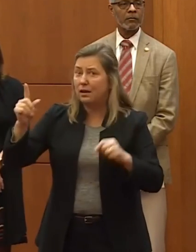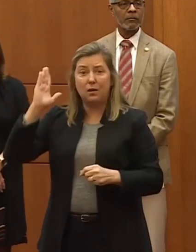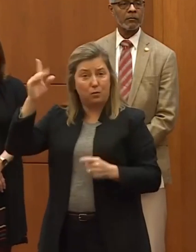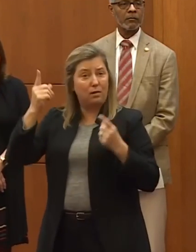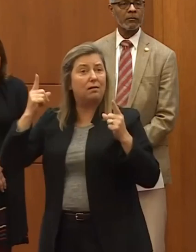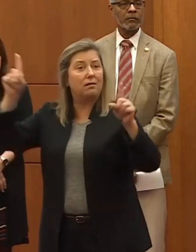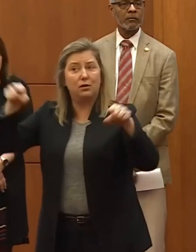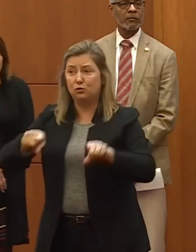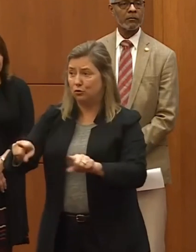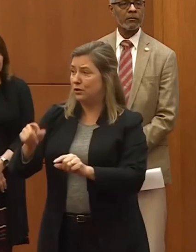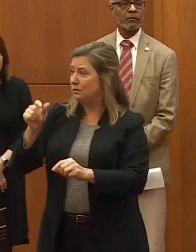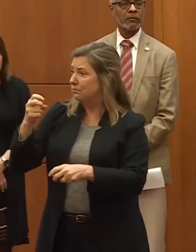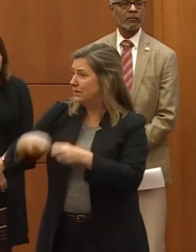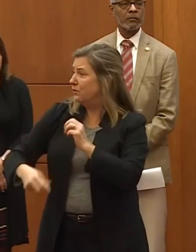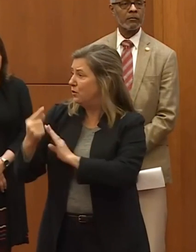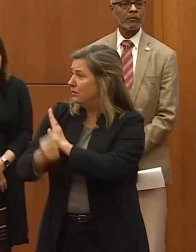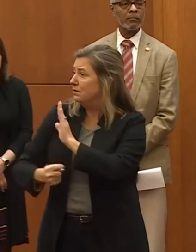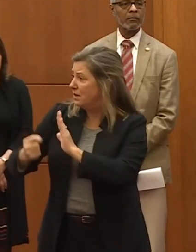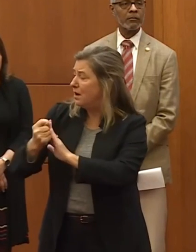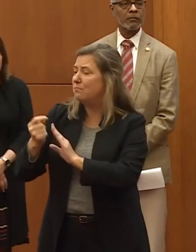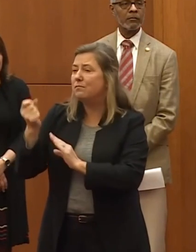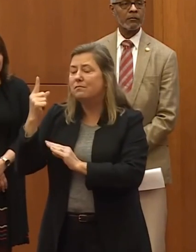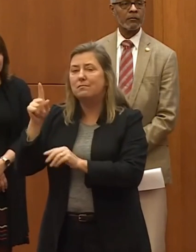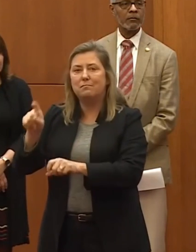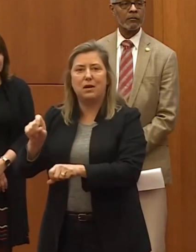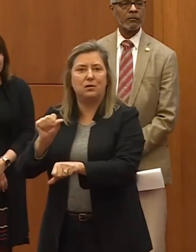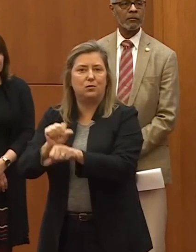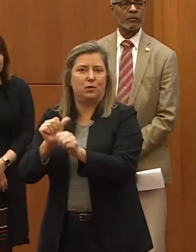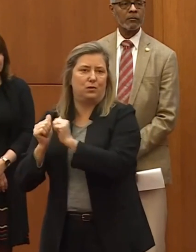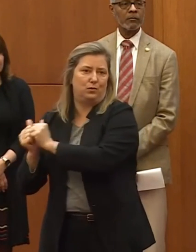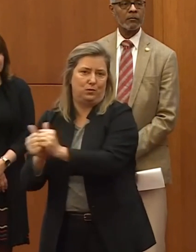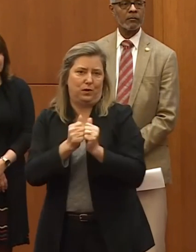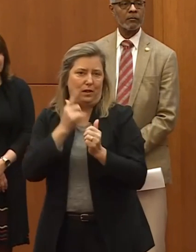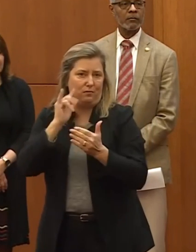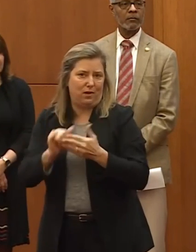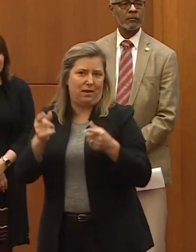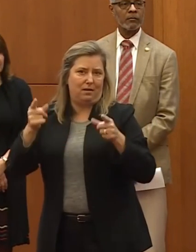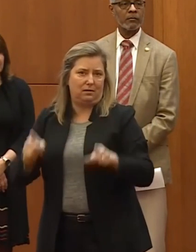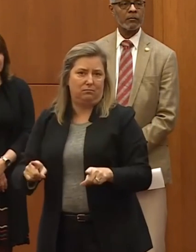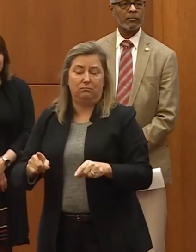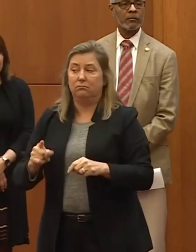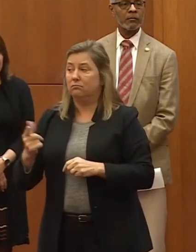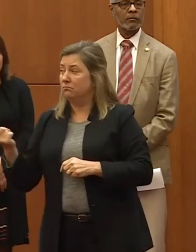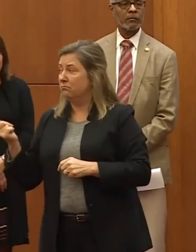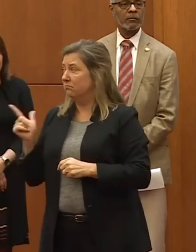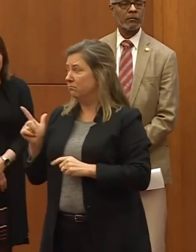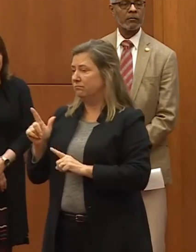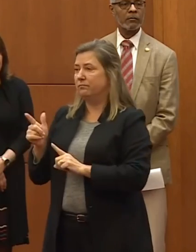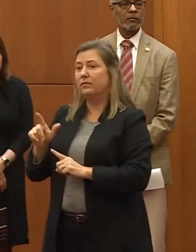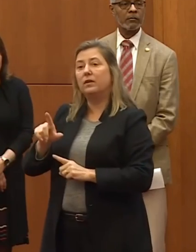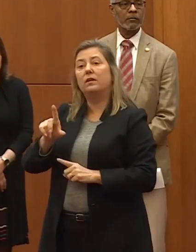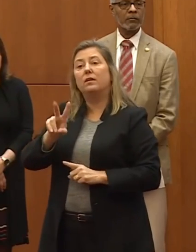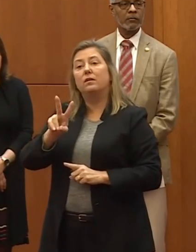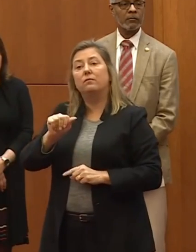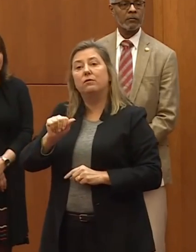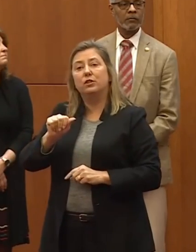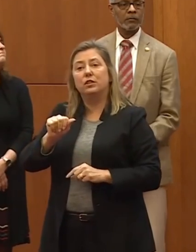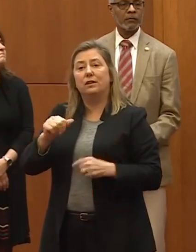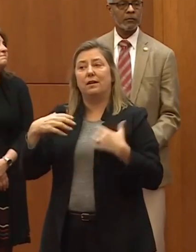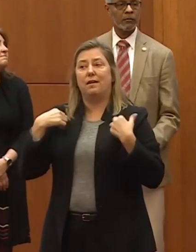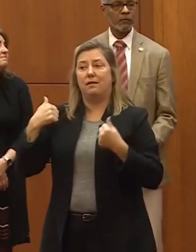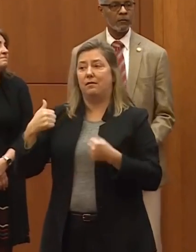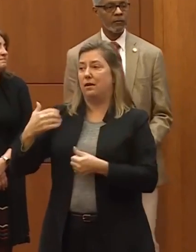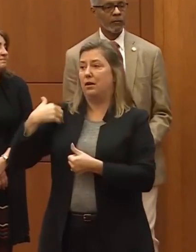time, but we must work together to do so. Now we will hear from Virginia Health Commissioner, Dr. Norm